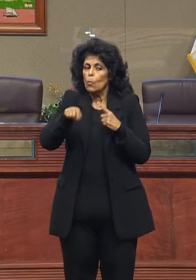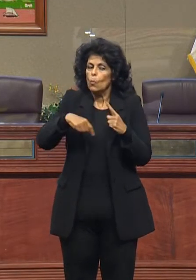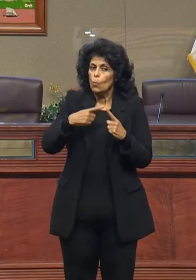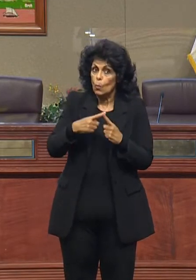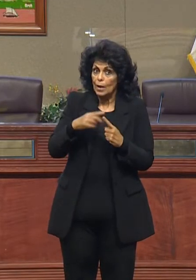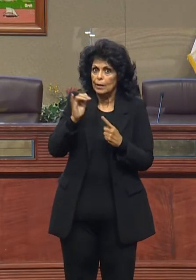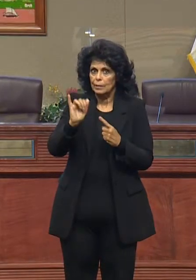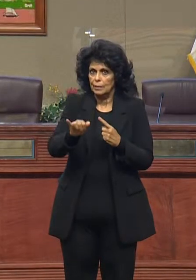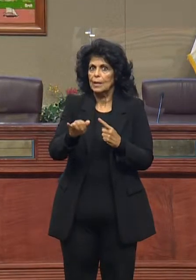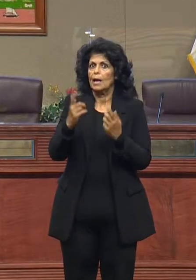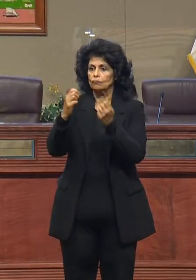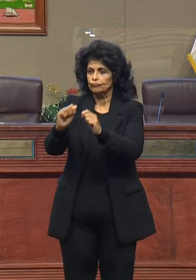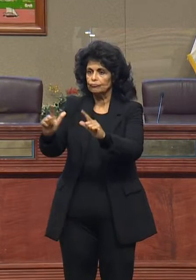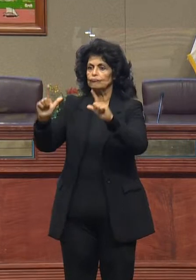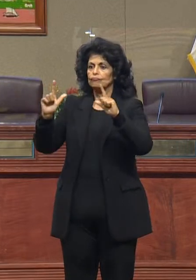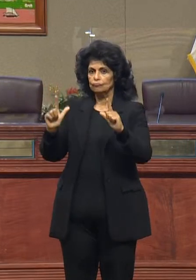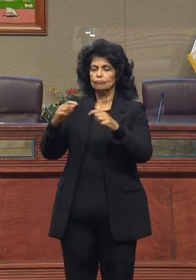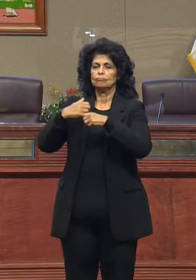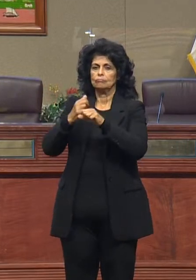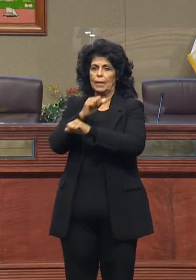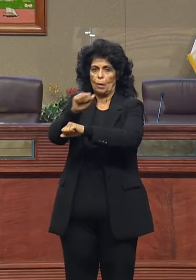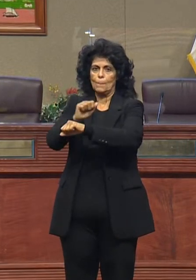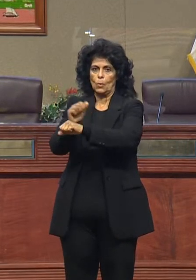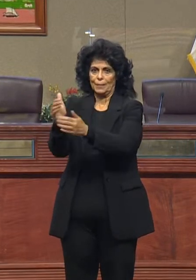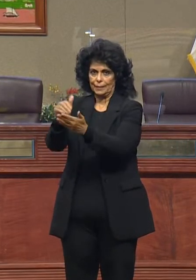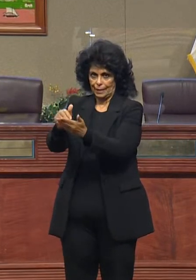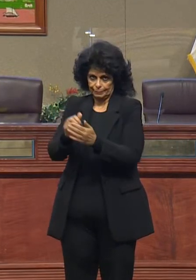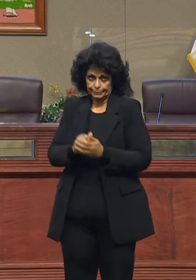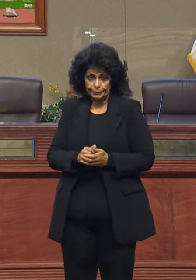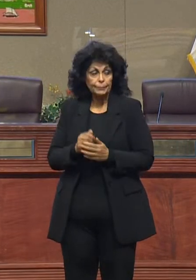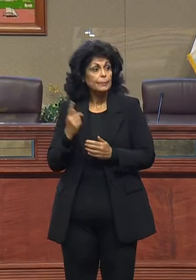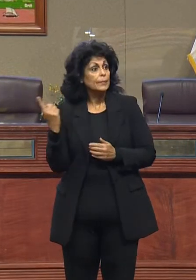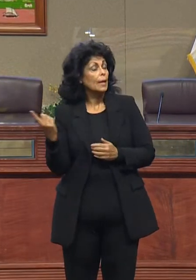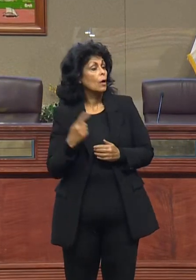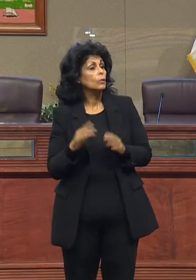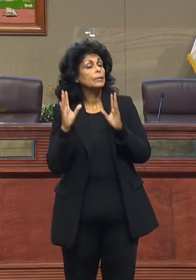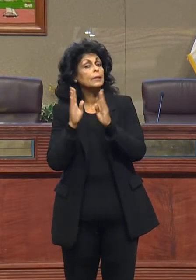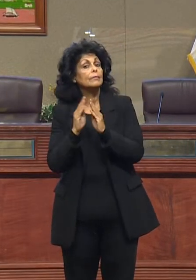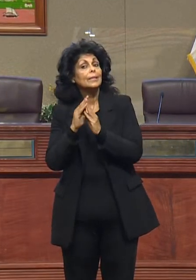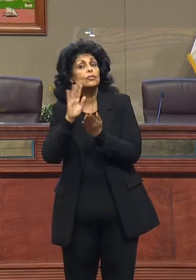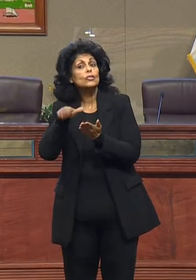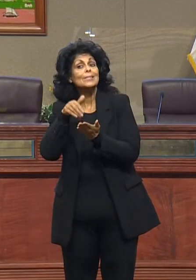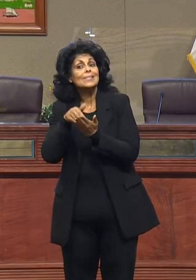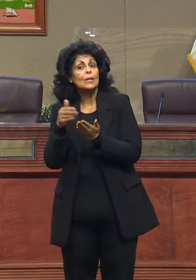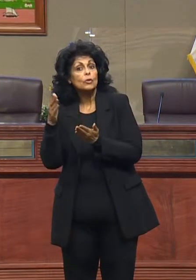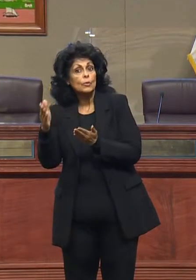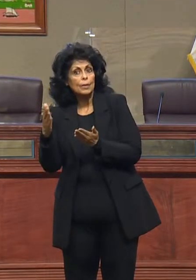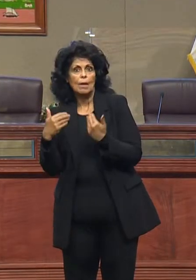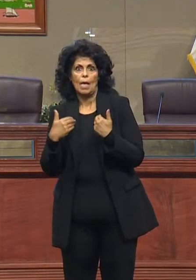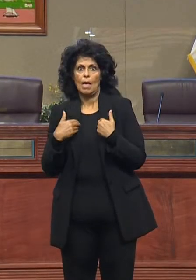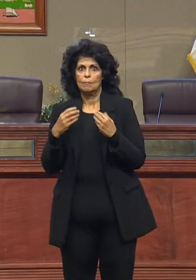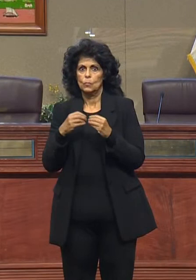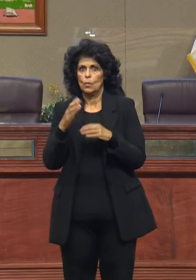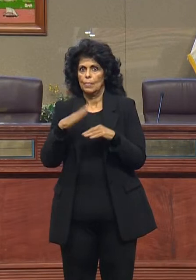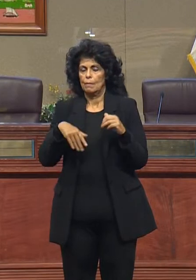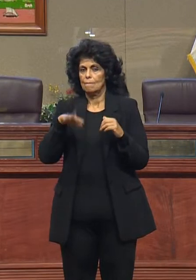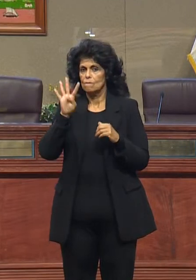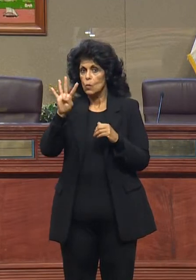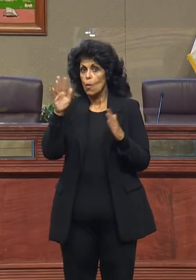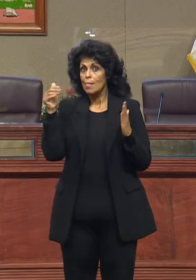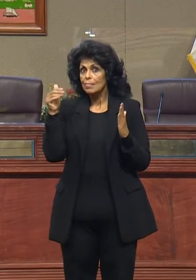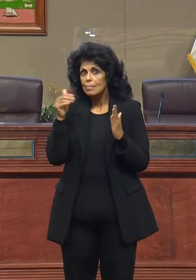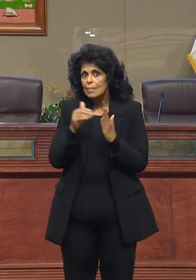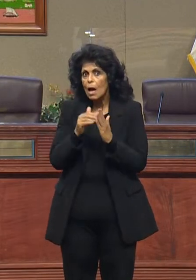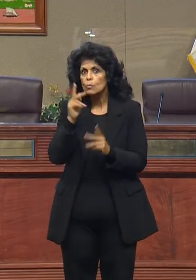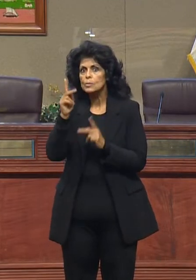open. The convention center site is now vaccinating some 4,000 persons